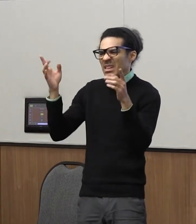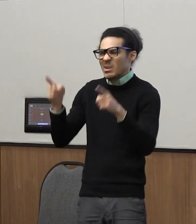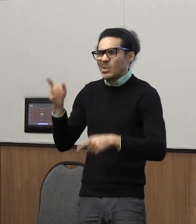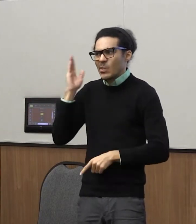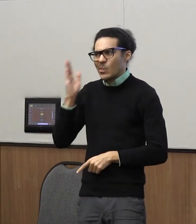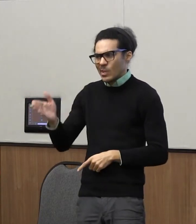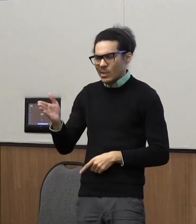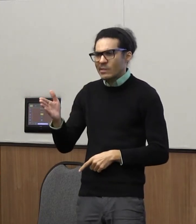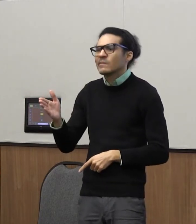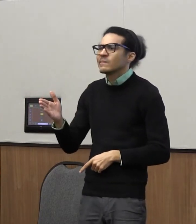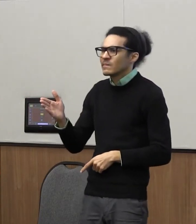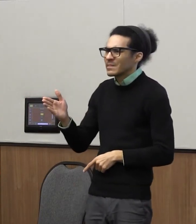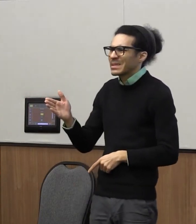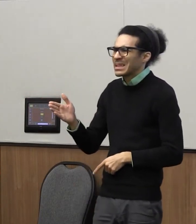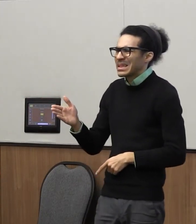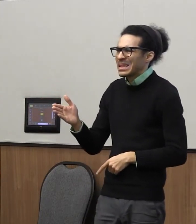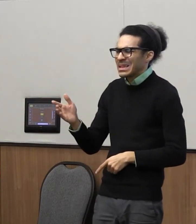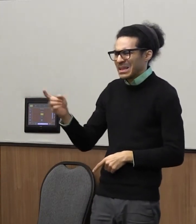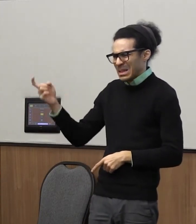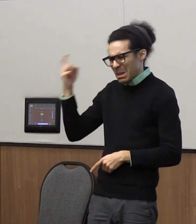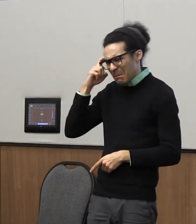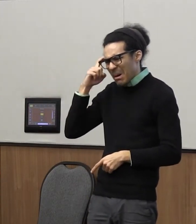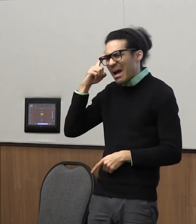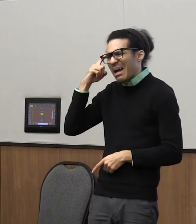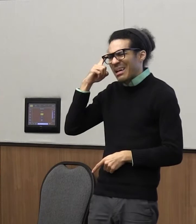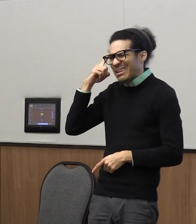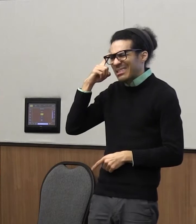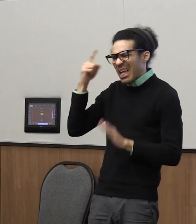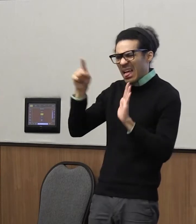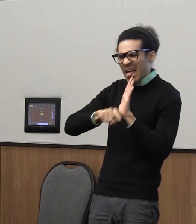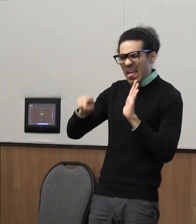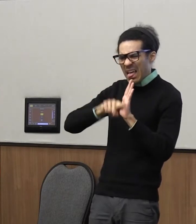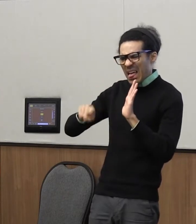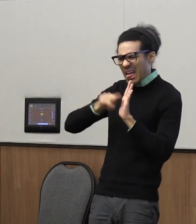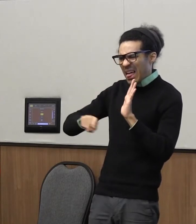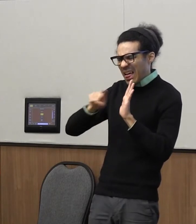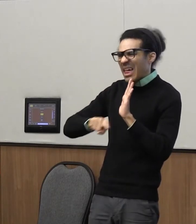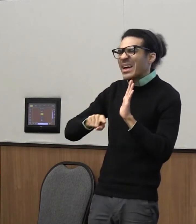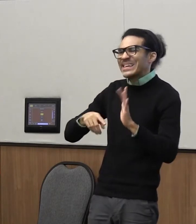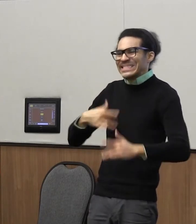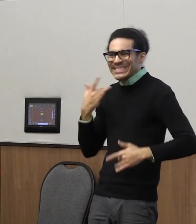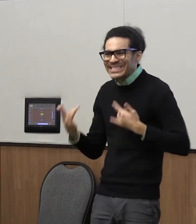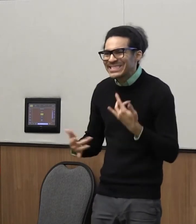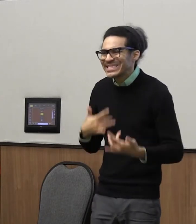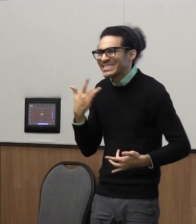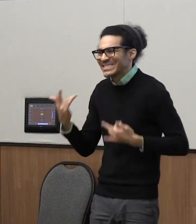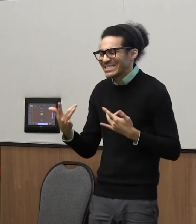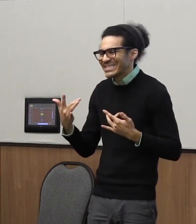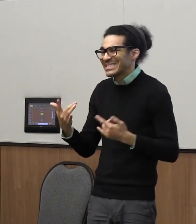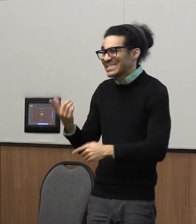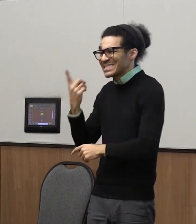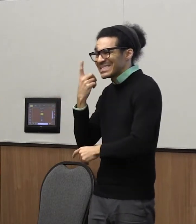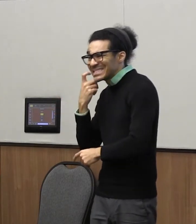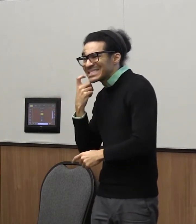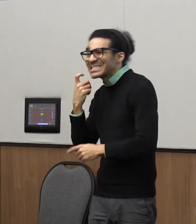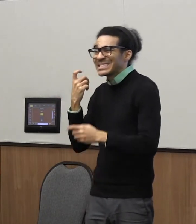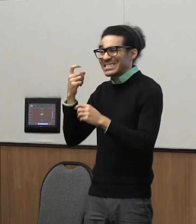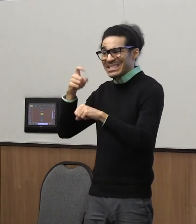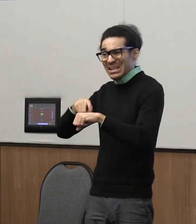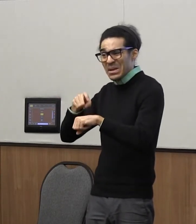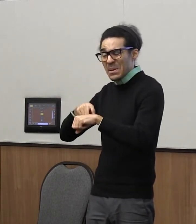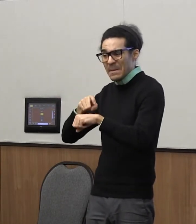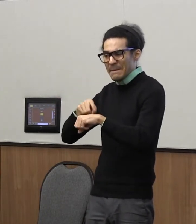country. Twisted minds drink in the dark thoughts and are excited. All, in recent months and years, who